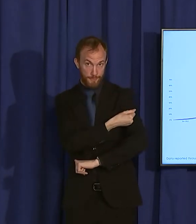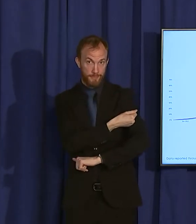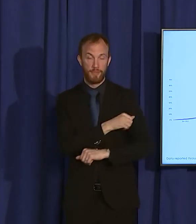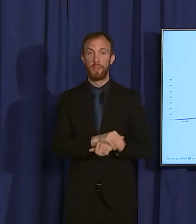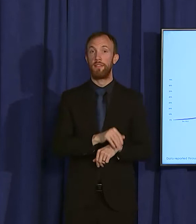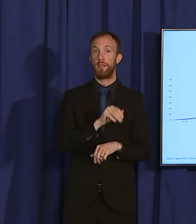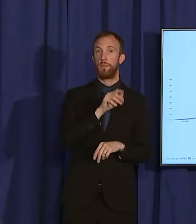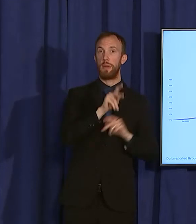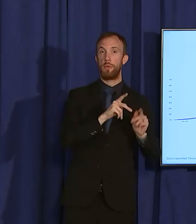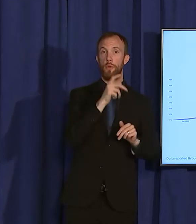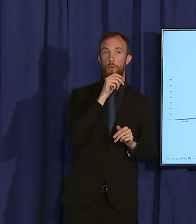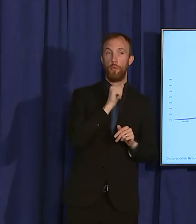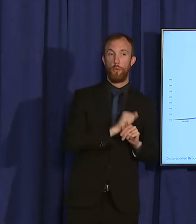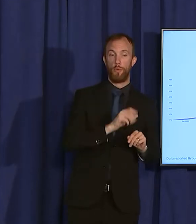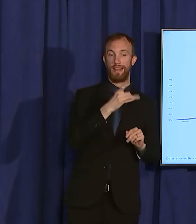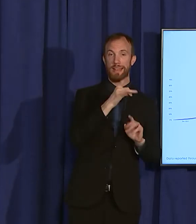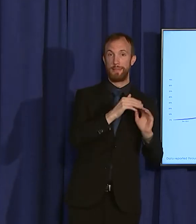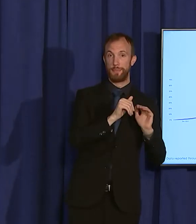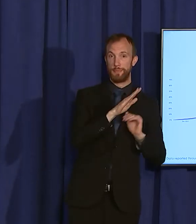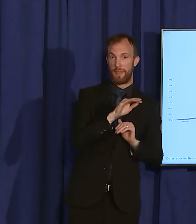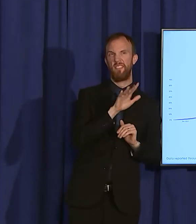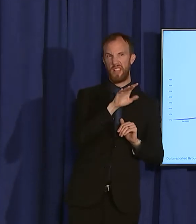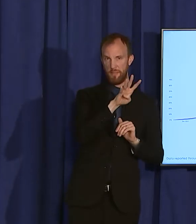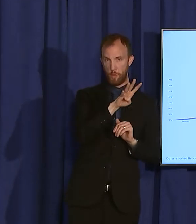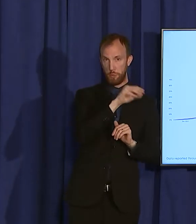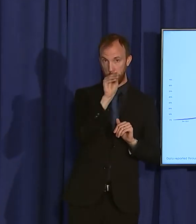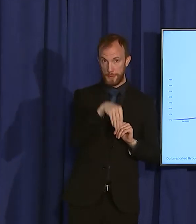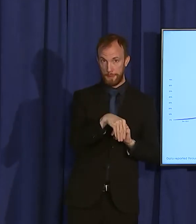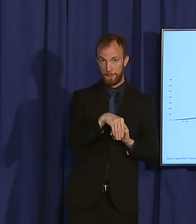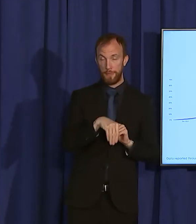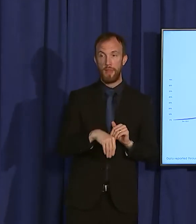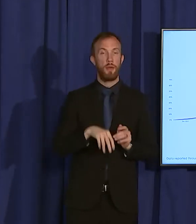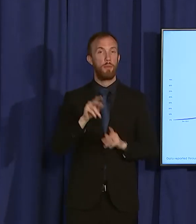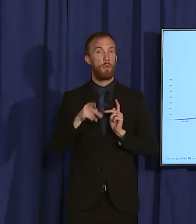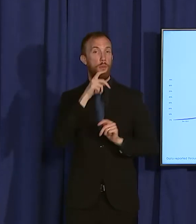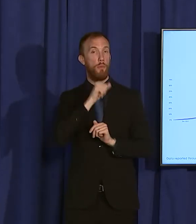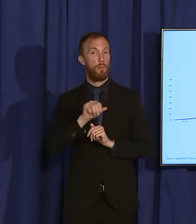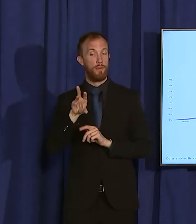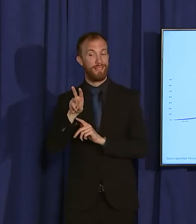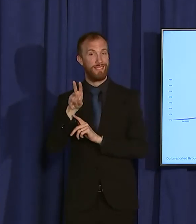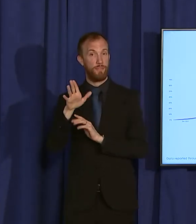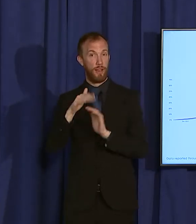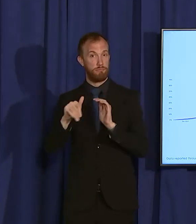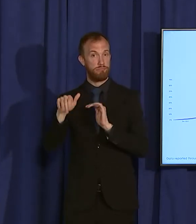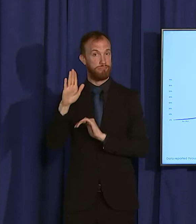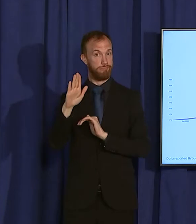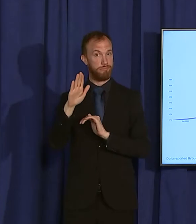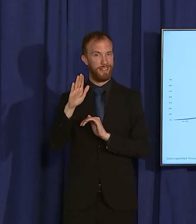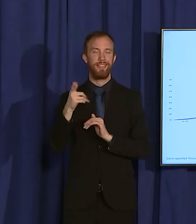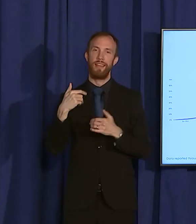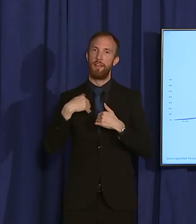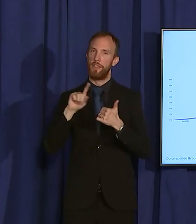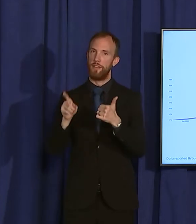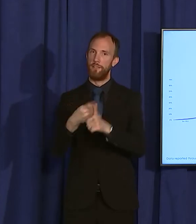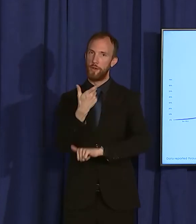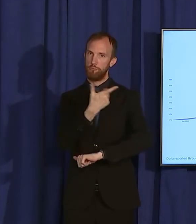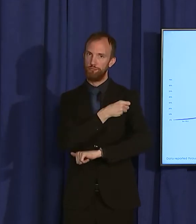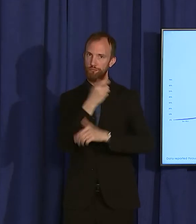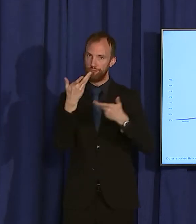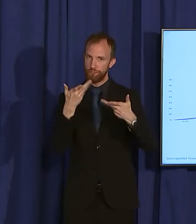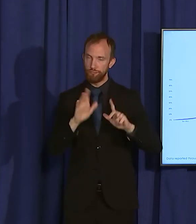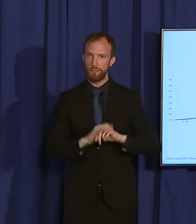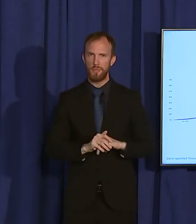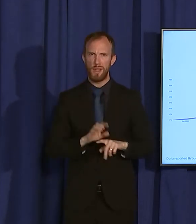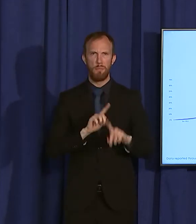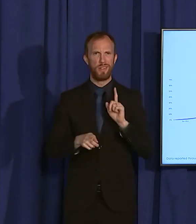over 18 have gotten a first dose, and 65% of those over 65 have gotten a first dose. But 65% of those